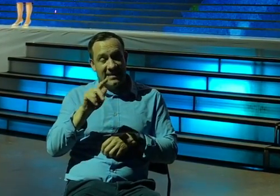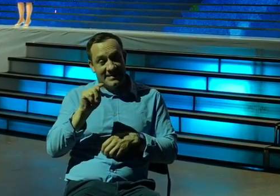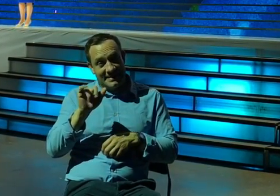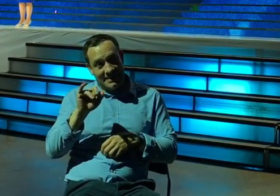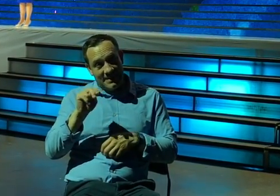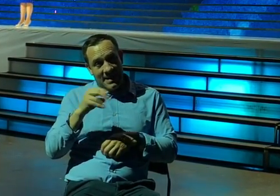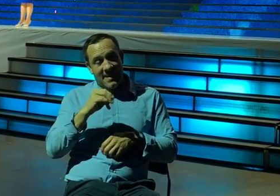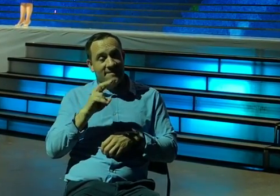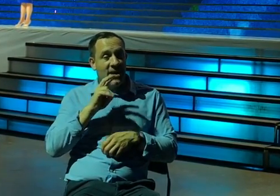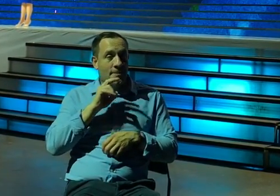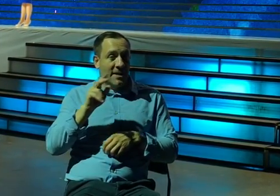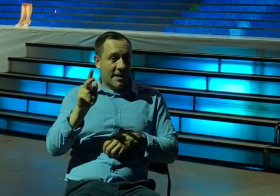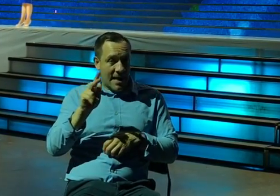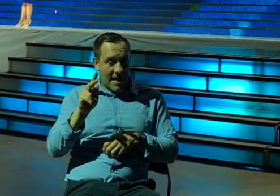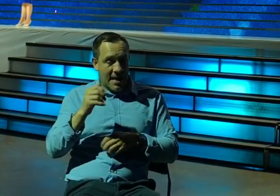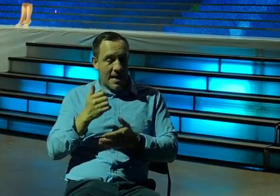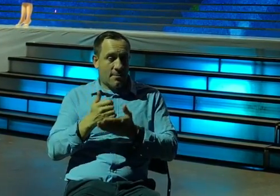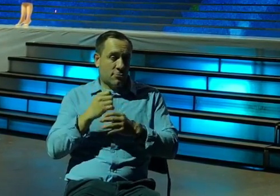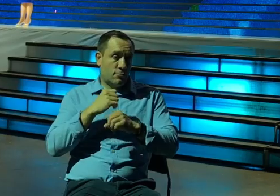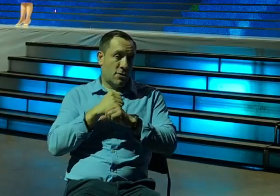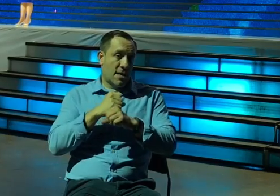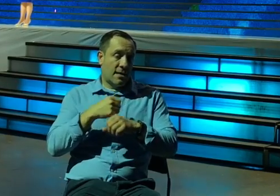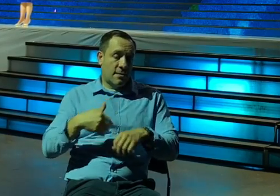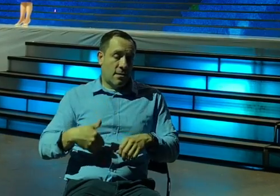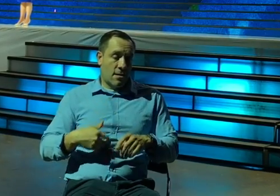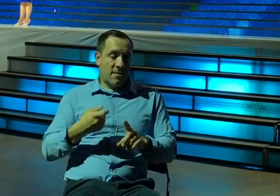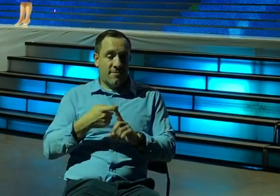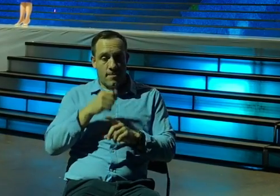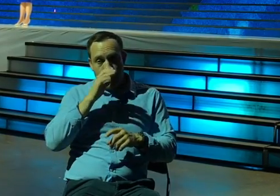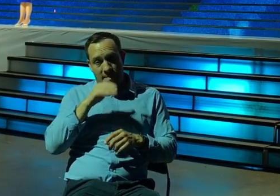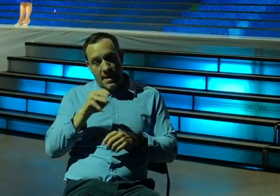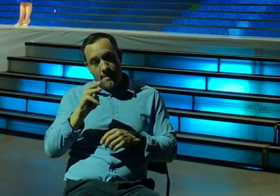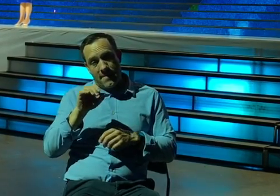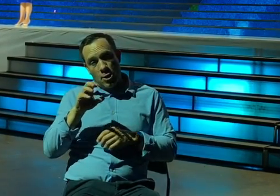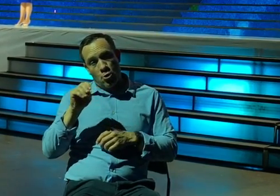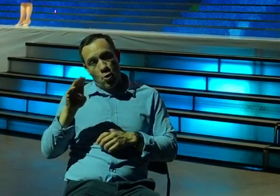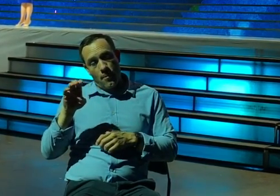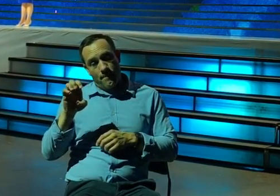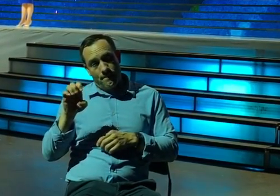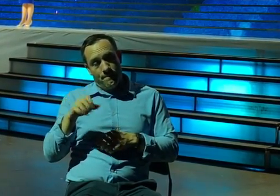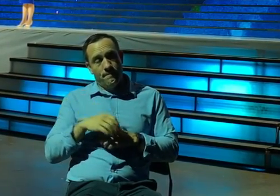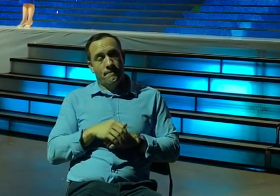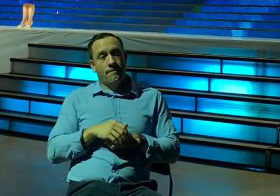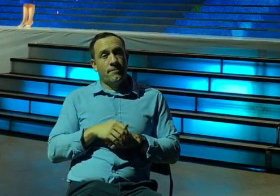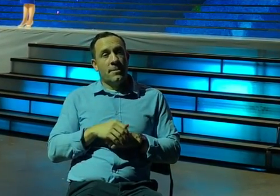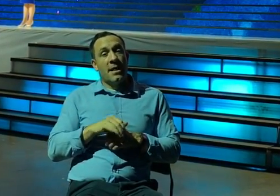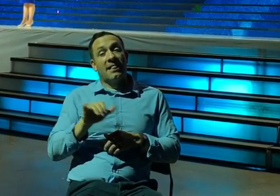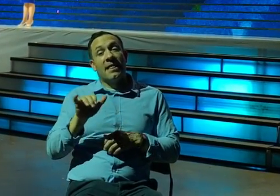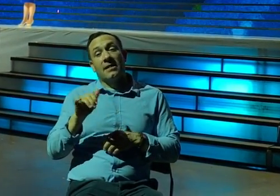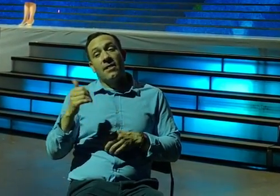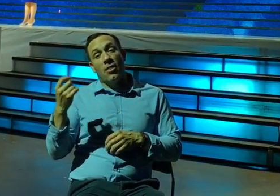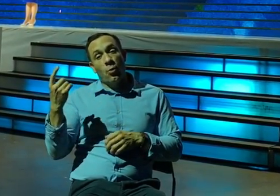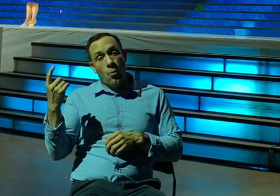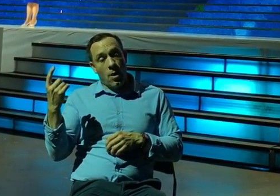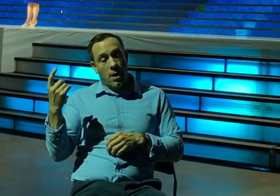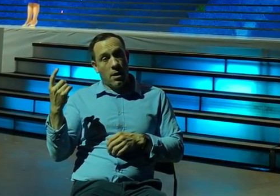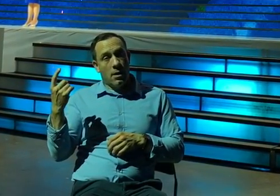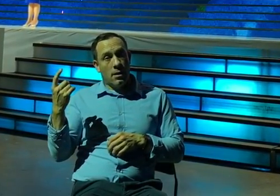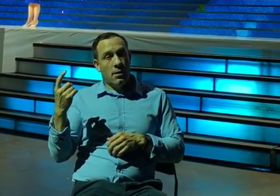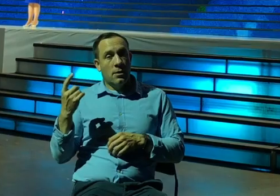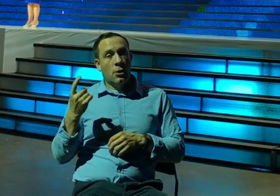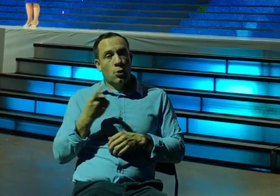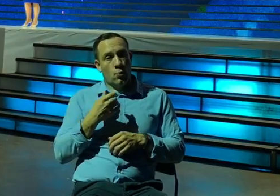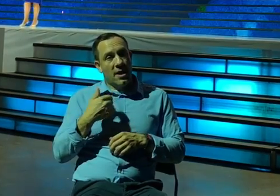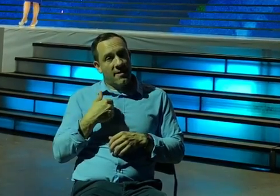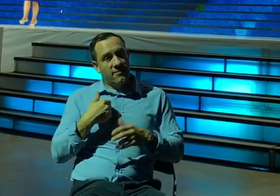helps protect the gut from bad microbes. And like we have with the other one, we're going to say that we have